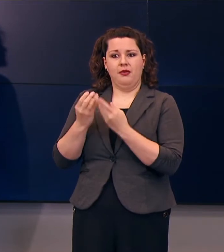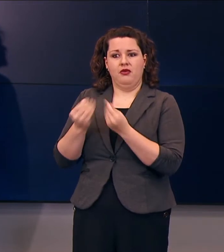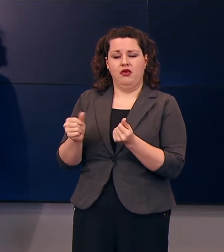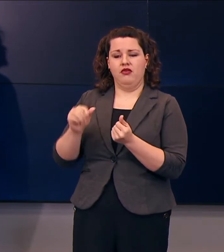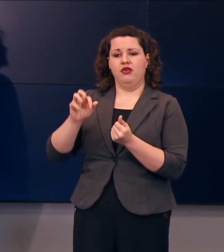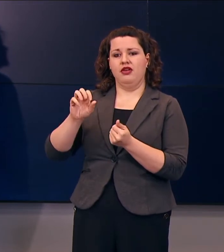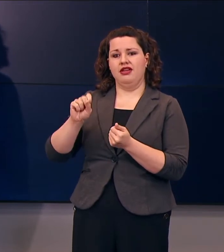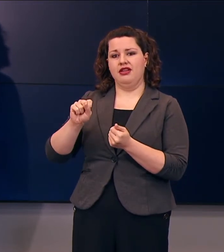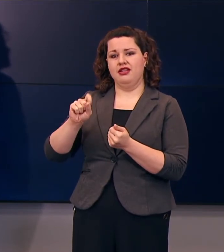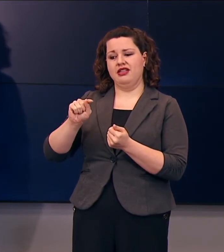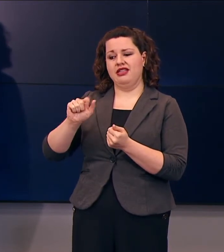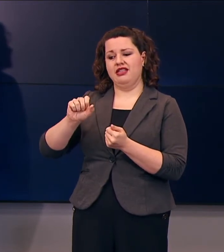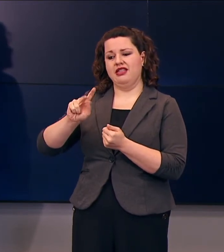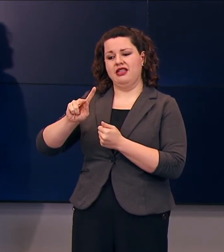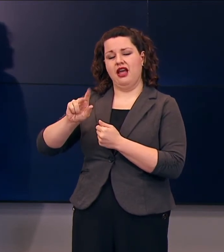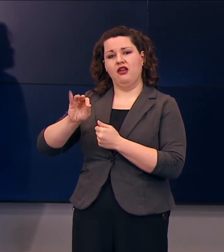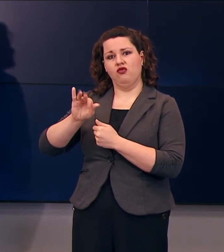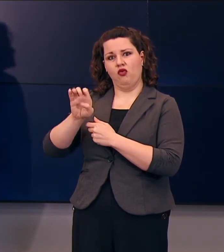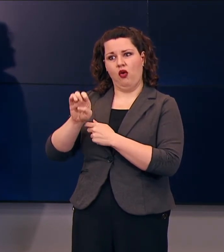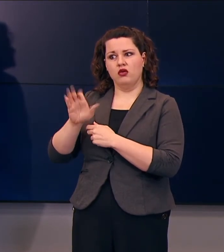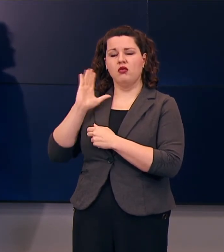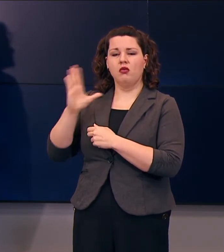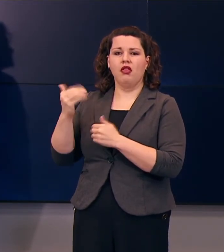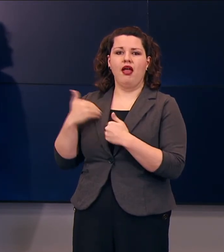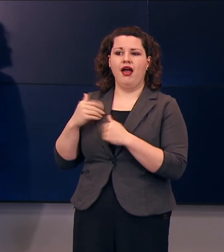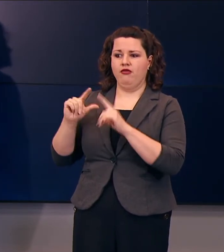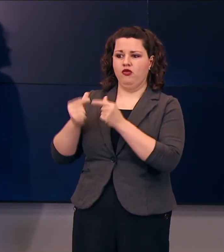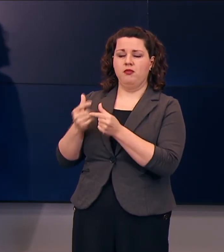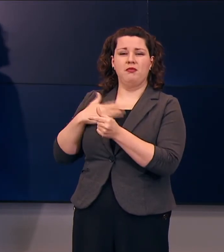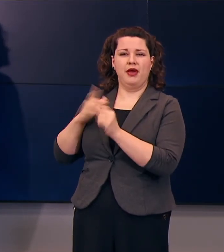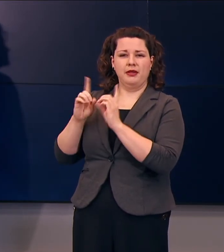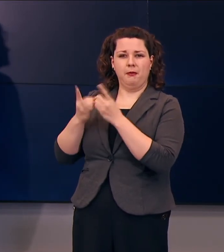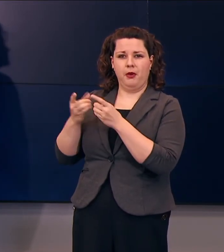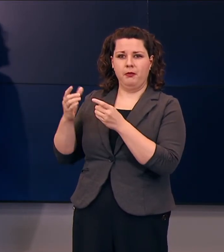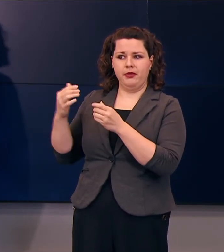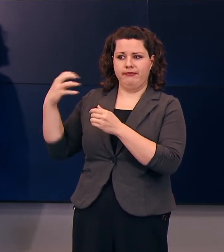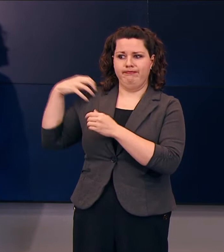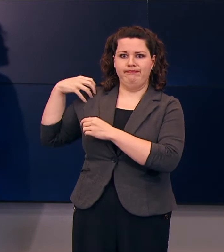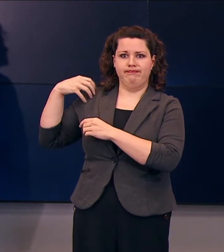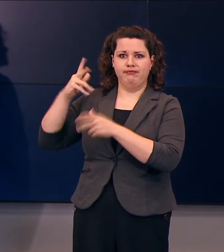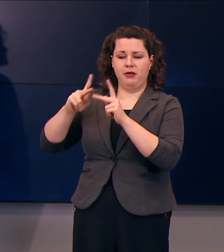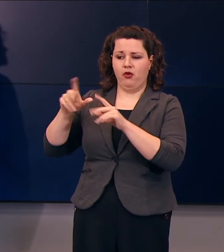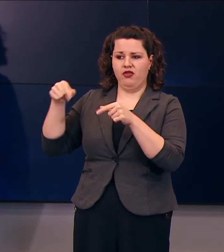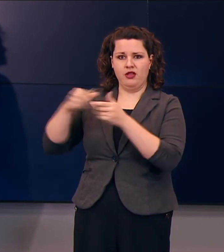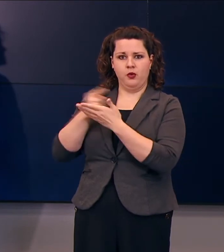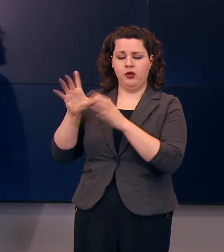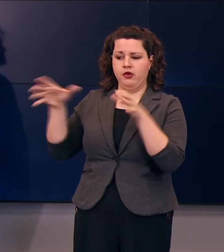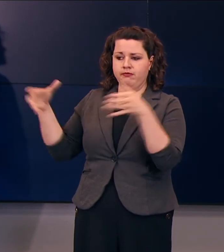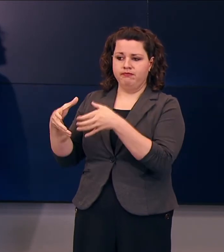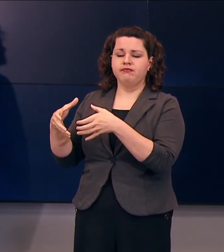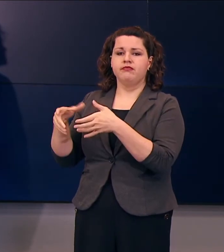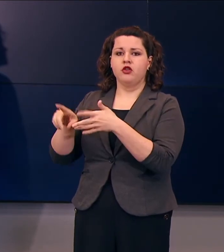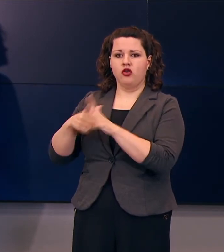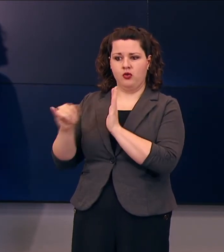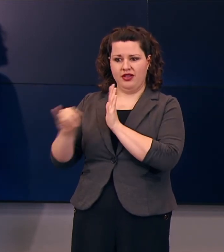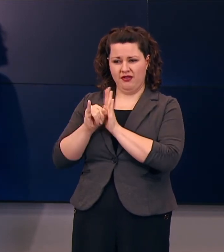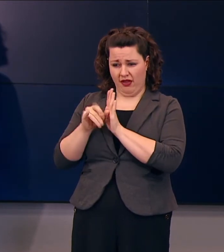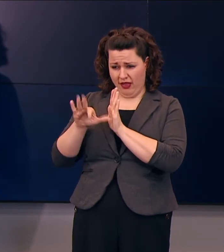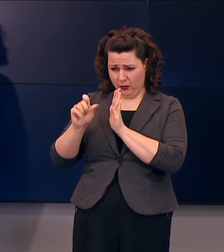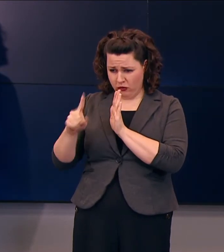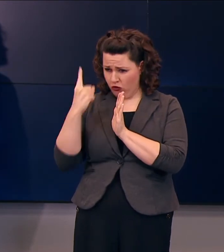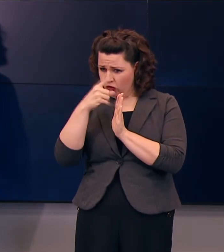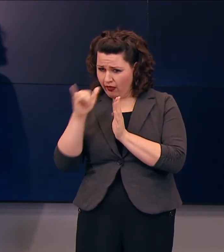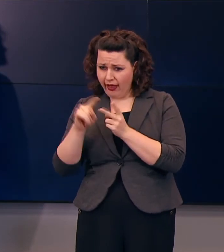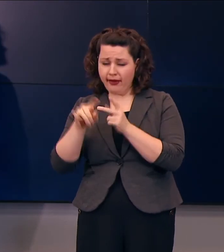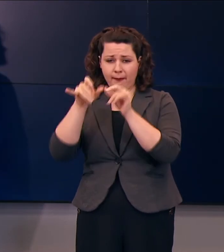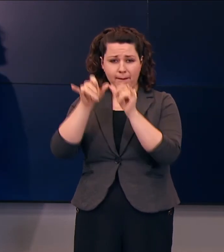So we're going to originally bring just a group of my department heads together this week to start to identify what some of those questions look like, what some of